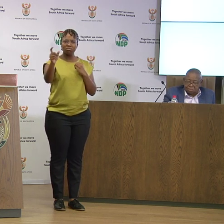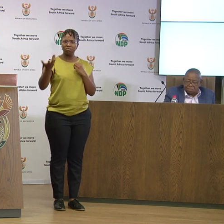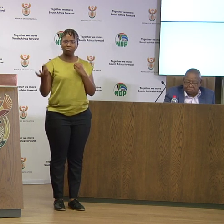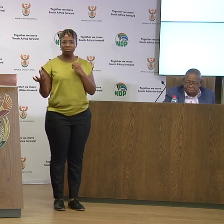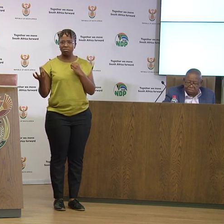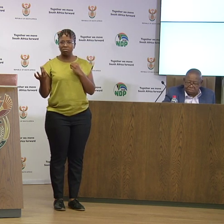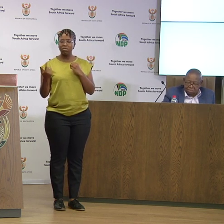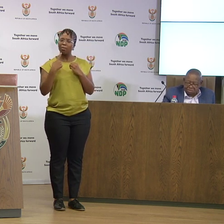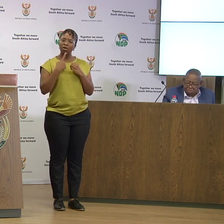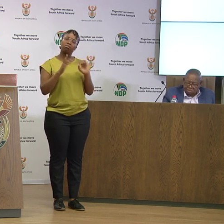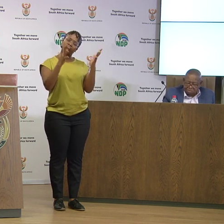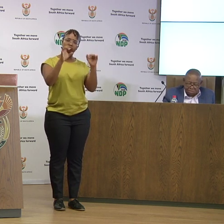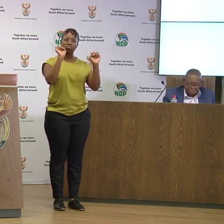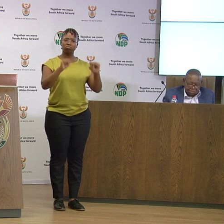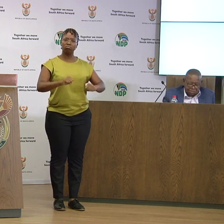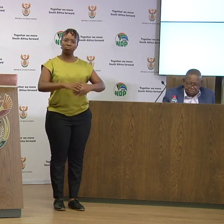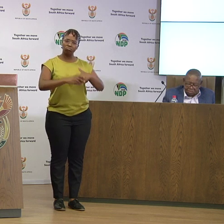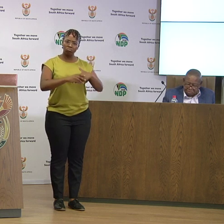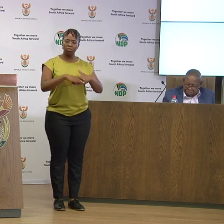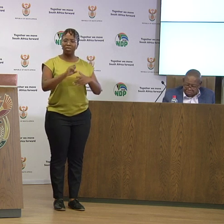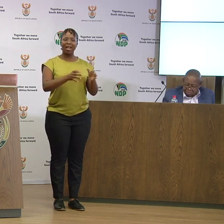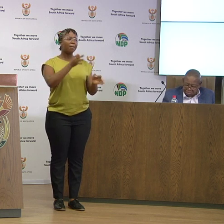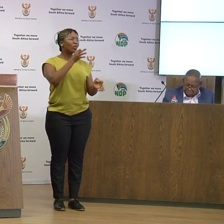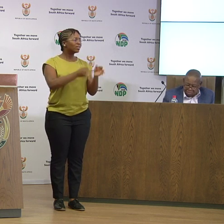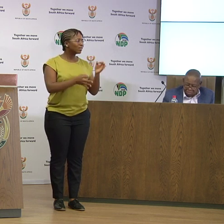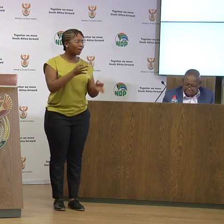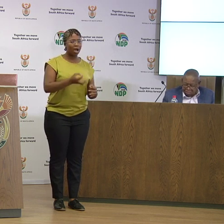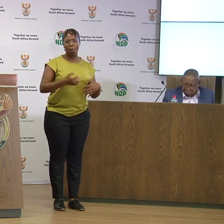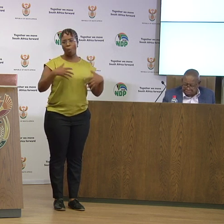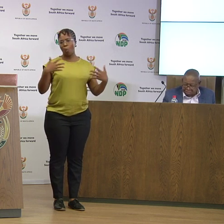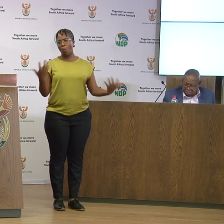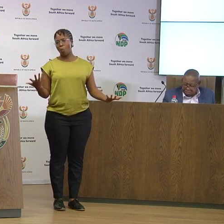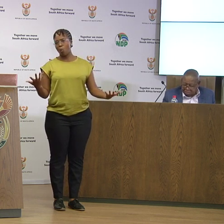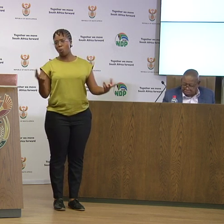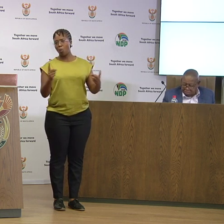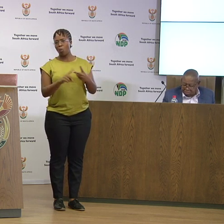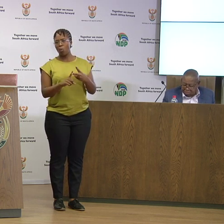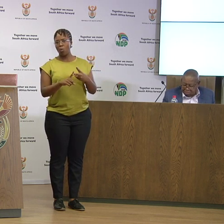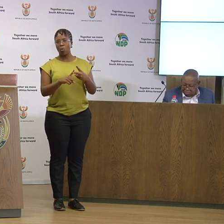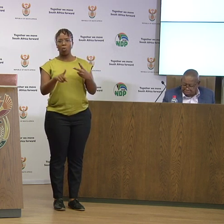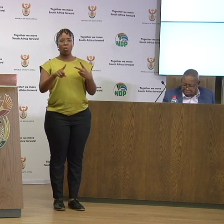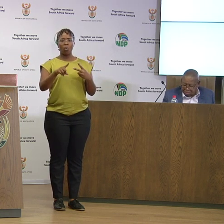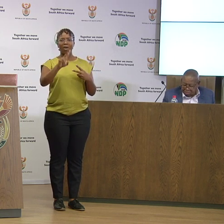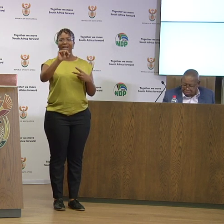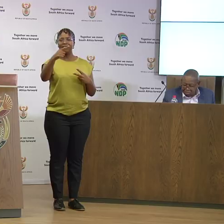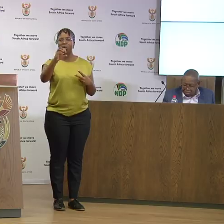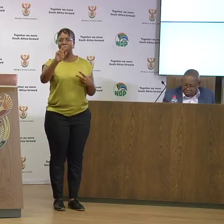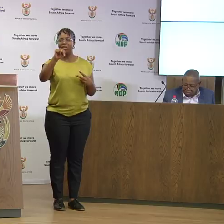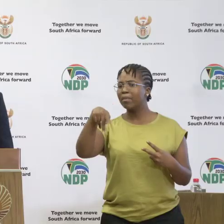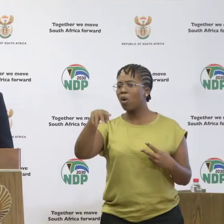to, whether political or non-governmental